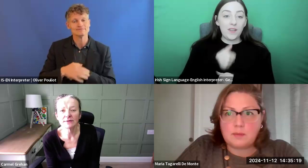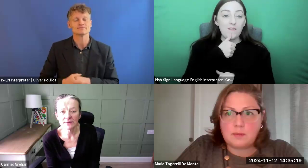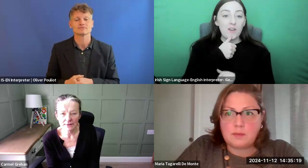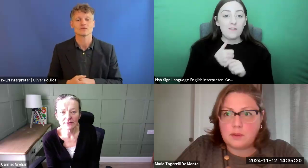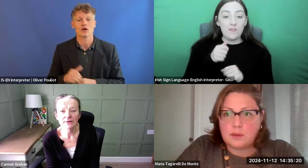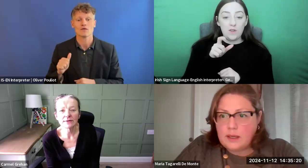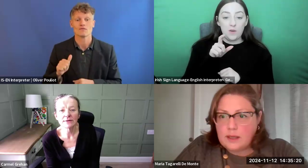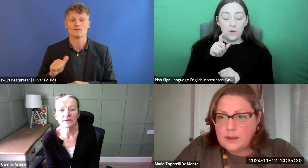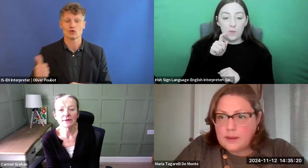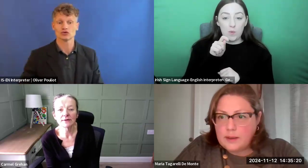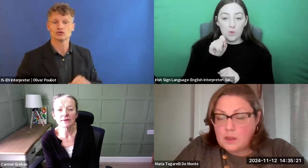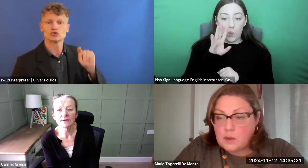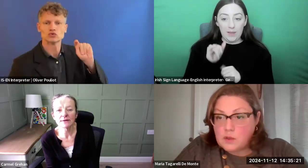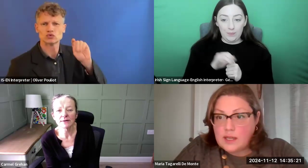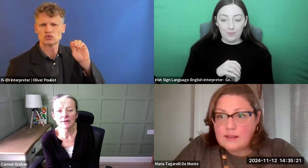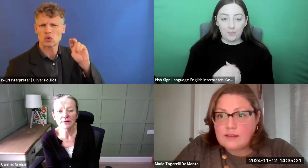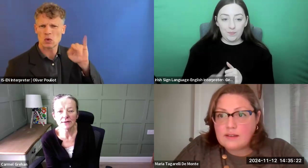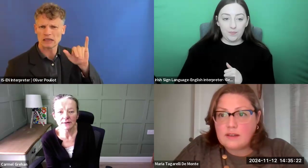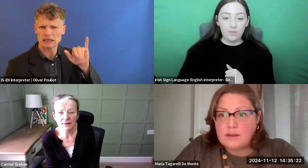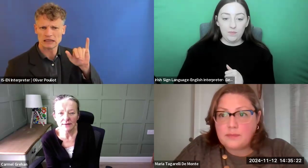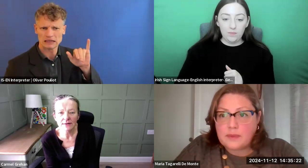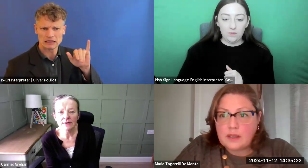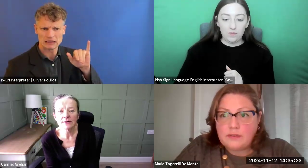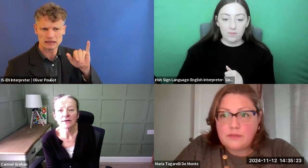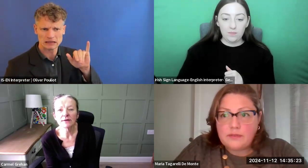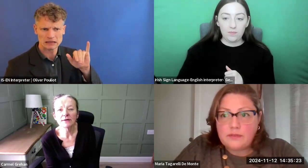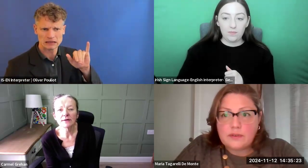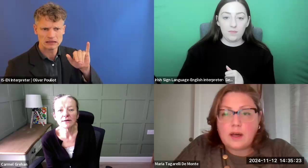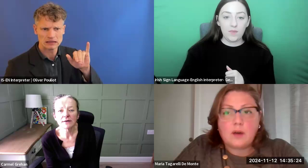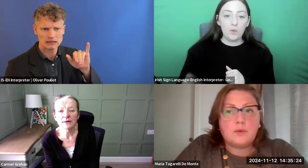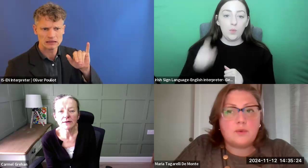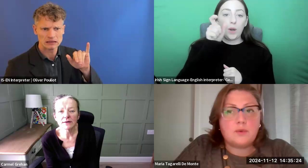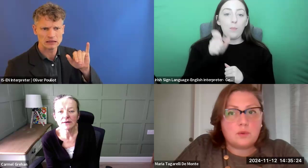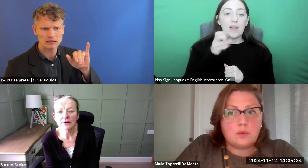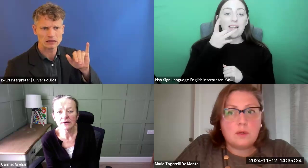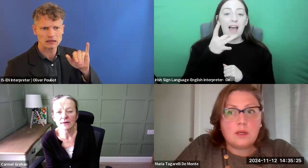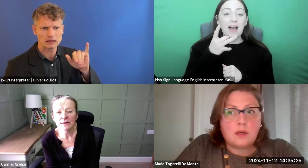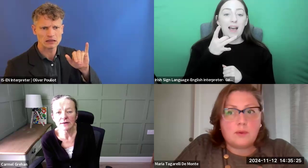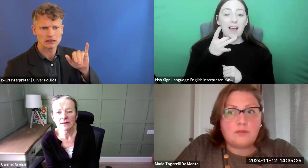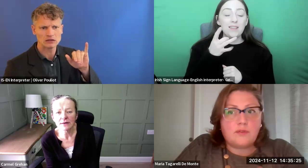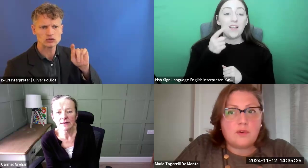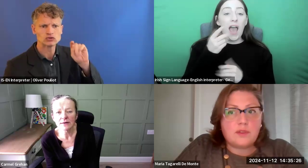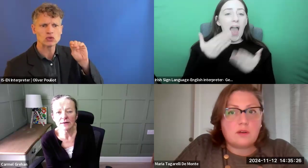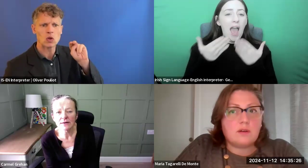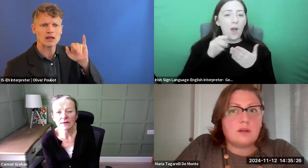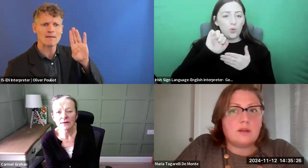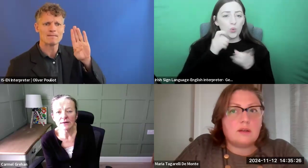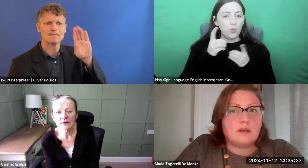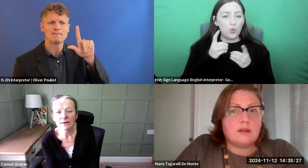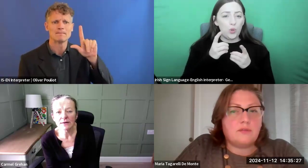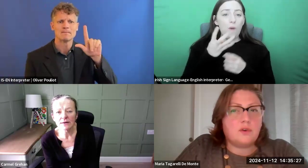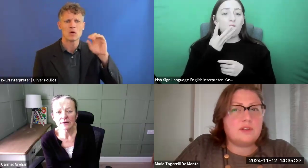Tony Bloem. He or she asked how do you do with fourth